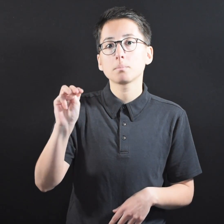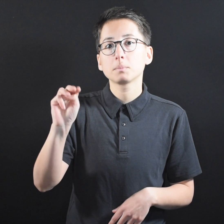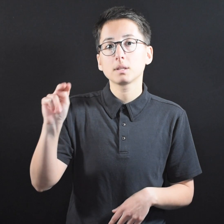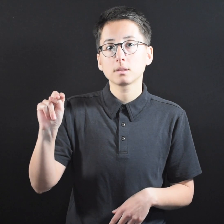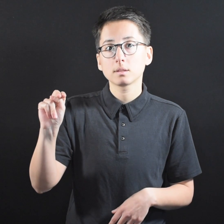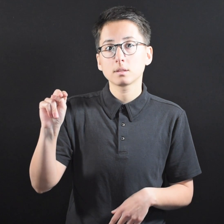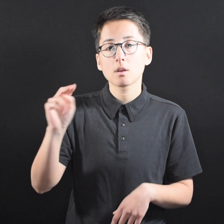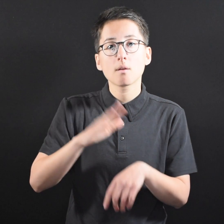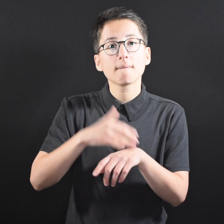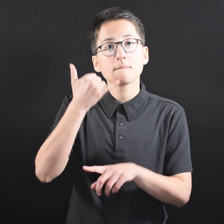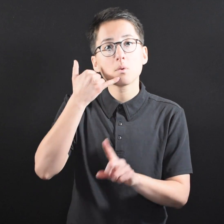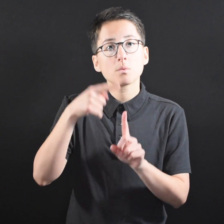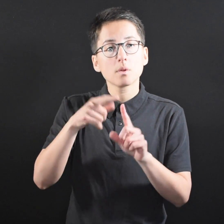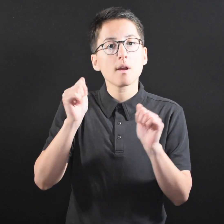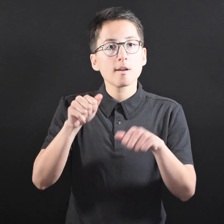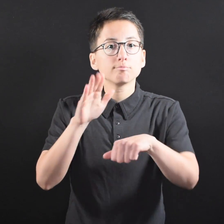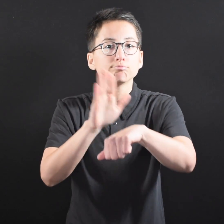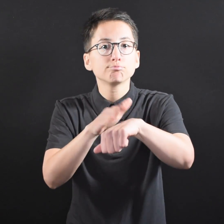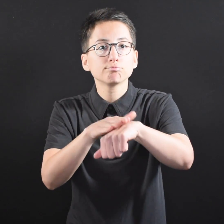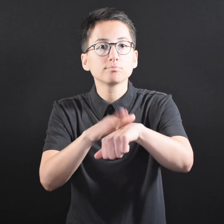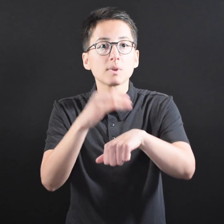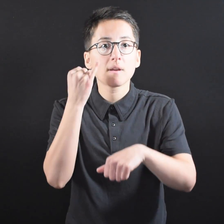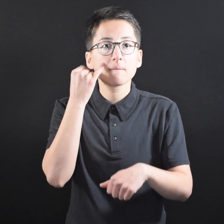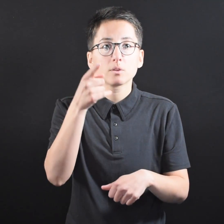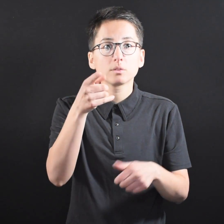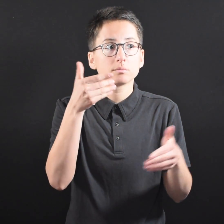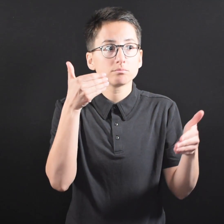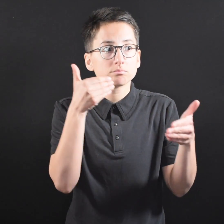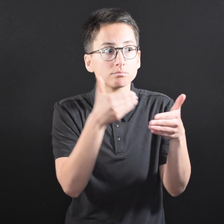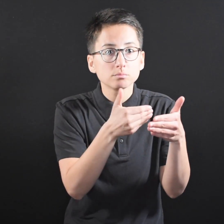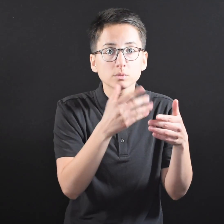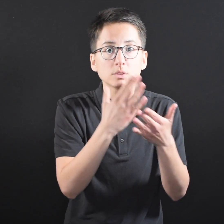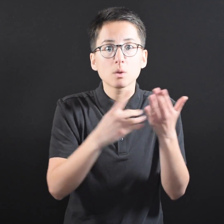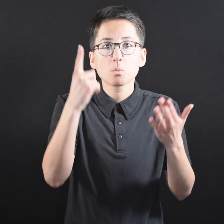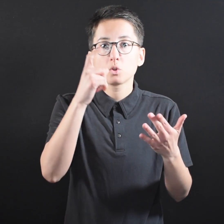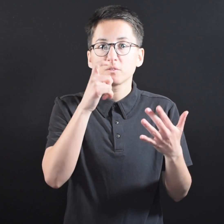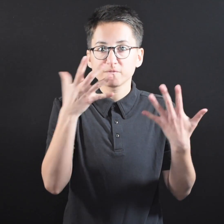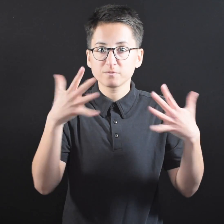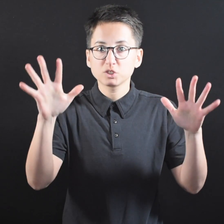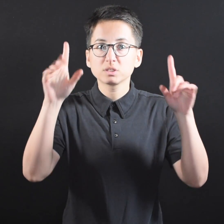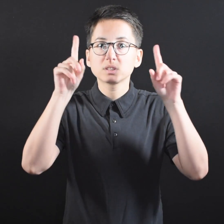notified if you have been near someone who tests positive for COVID-19.